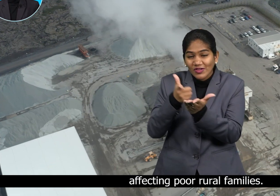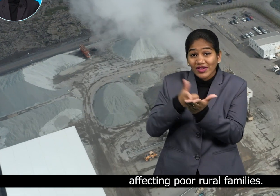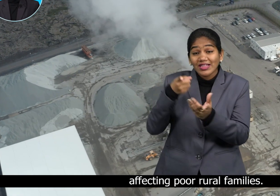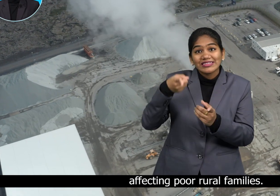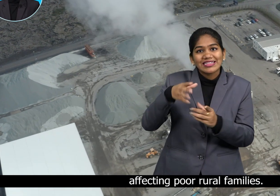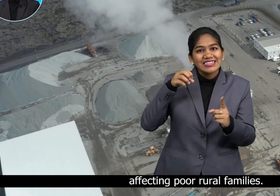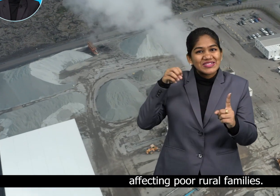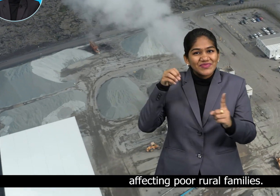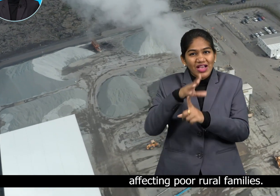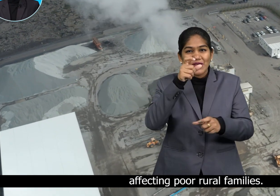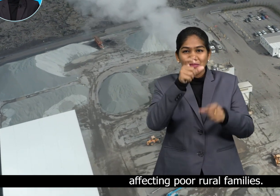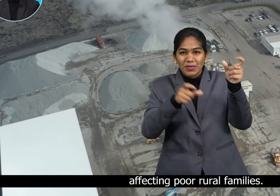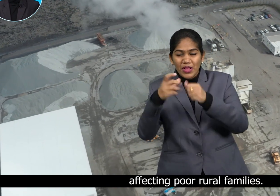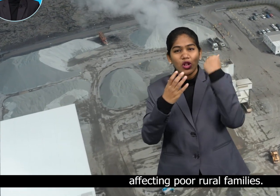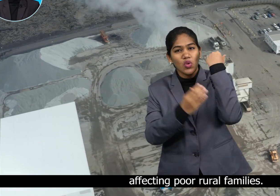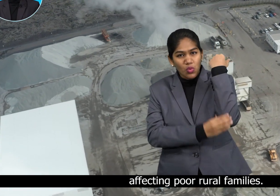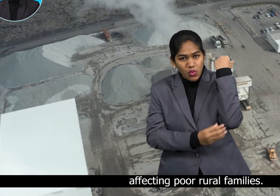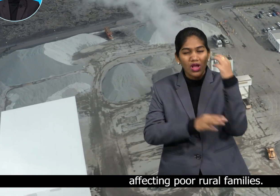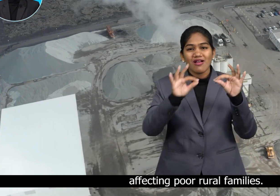affecting poor rural families.